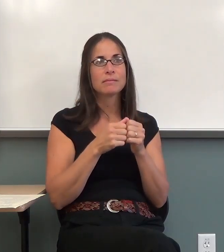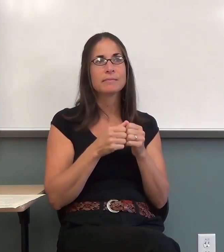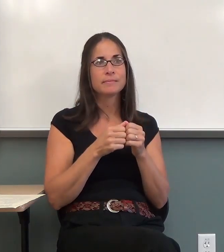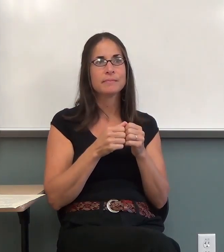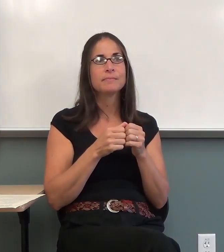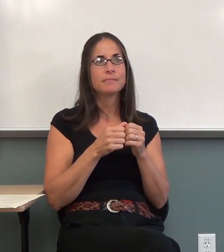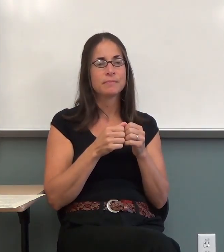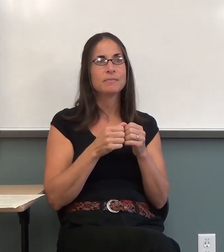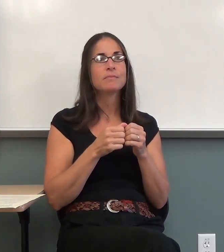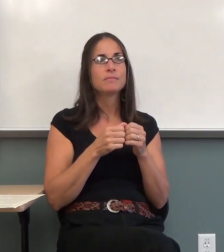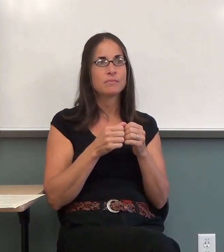instead of